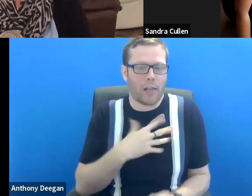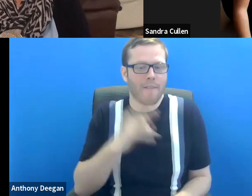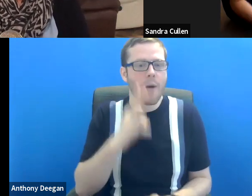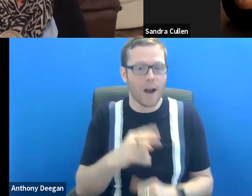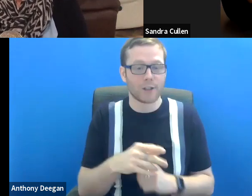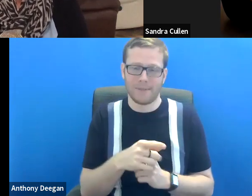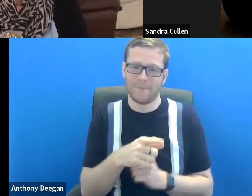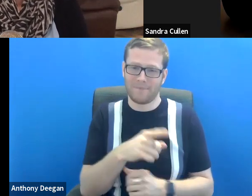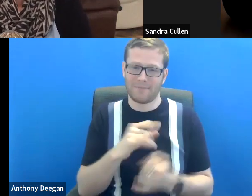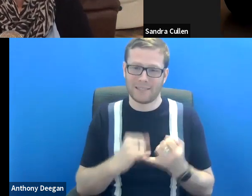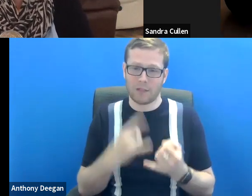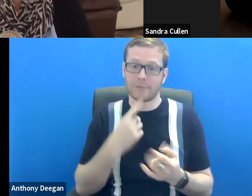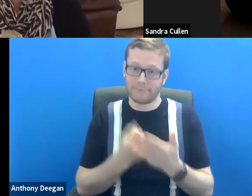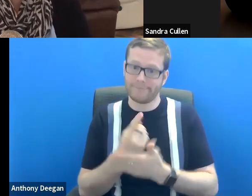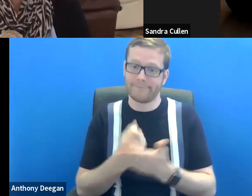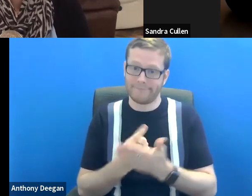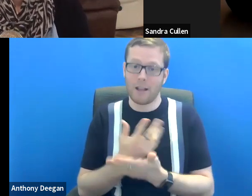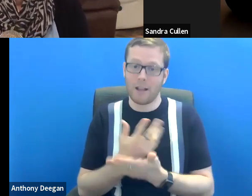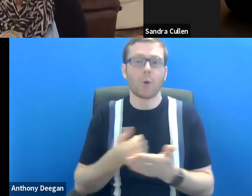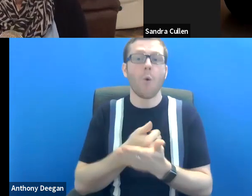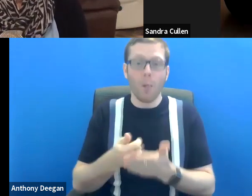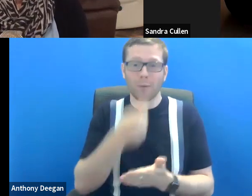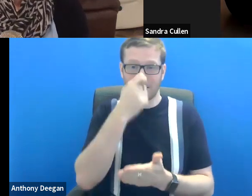happen quite a lot, and it's always on dad. It's really funny.